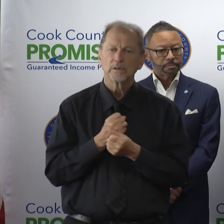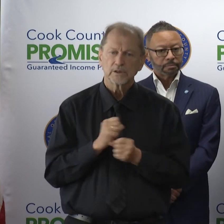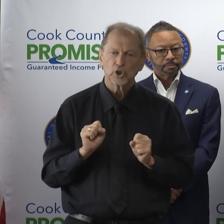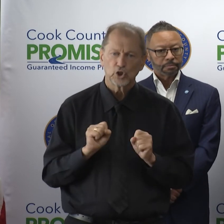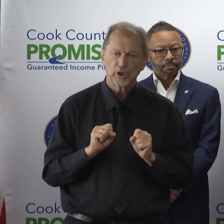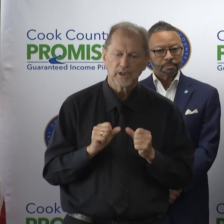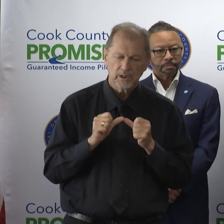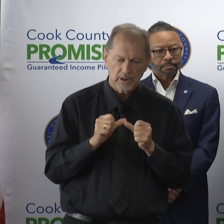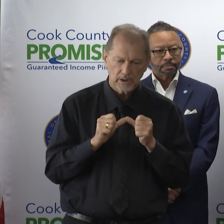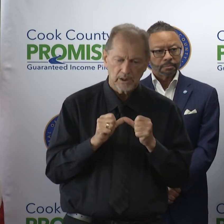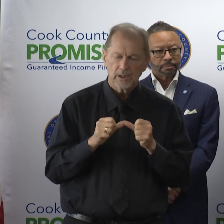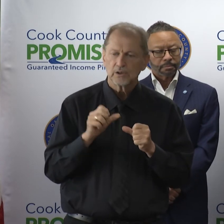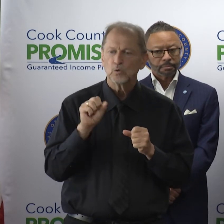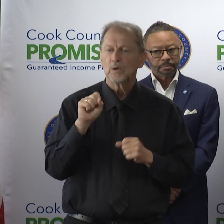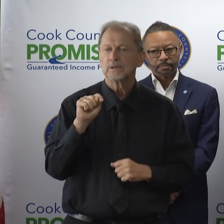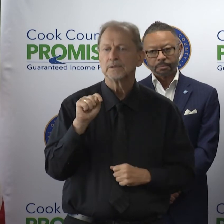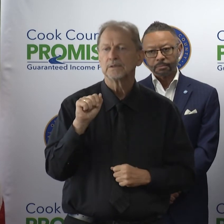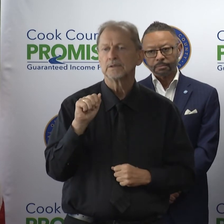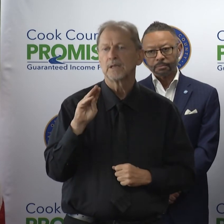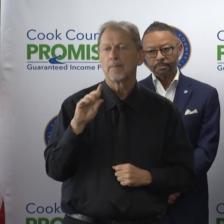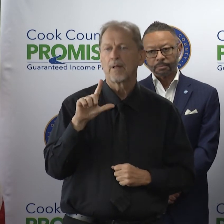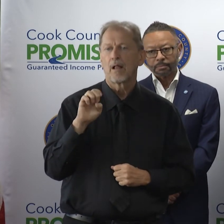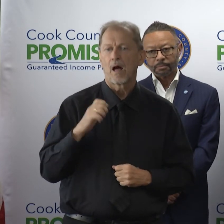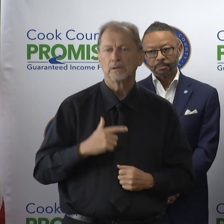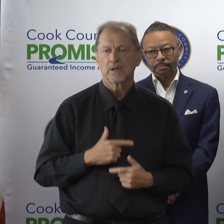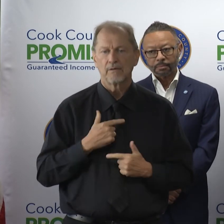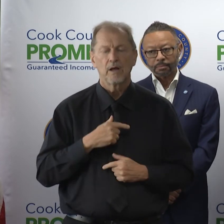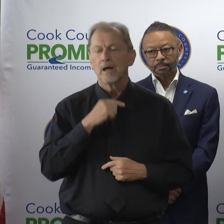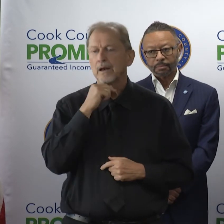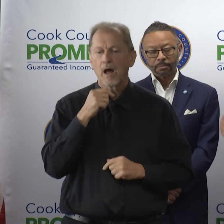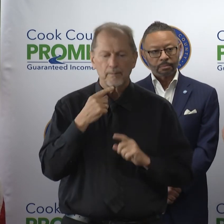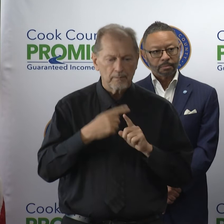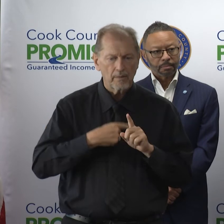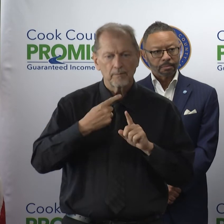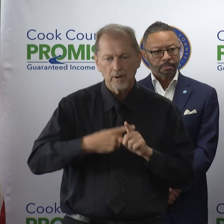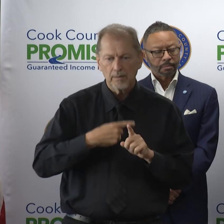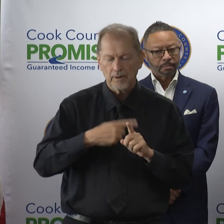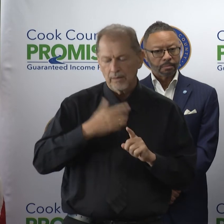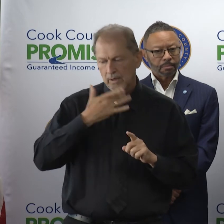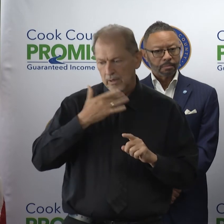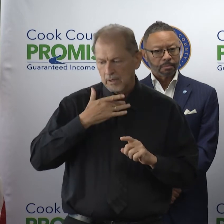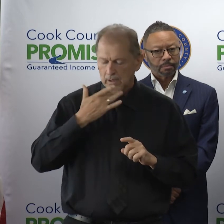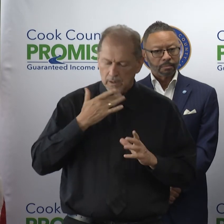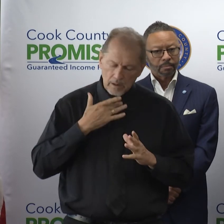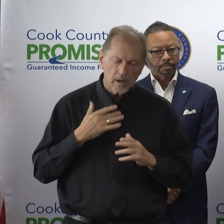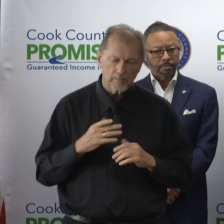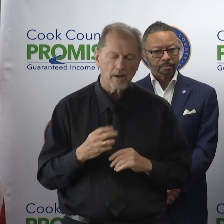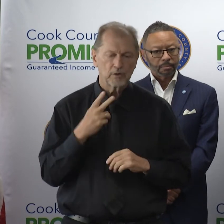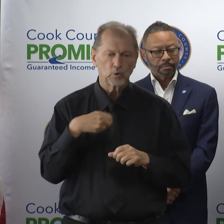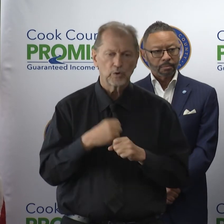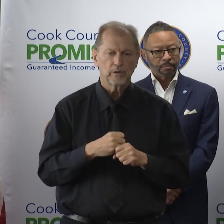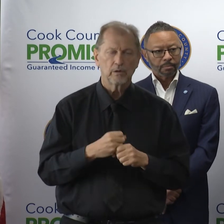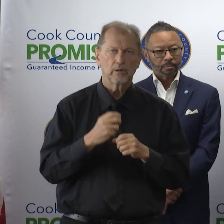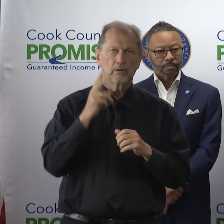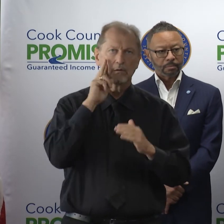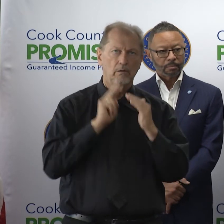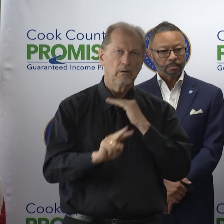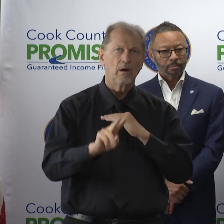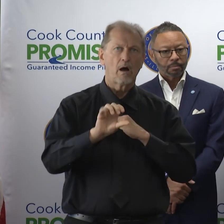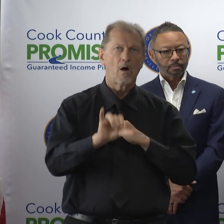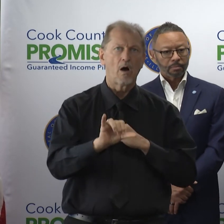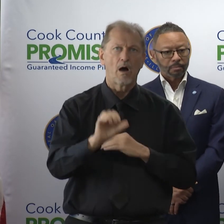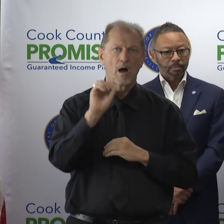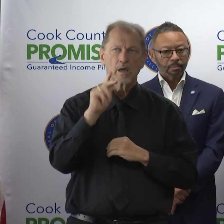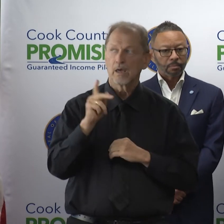them to stabilize and think about the future and start to implement those changes. And so we thought it was